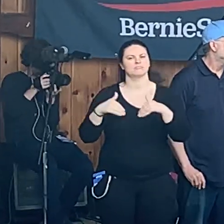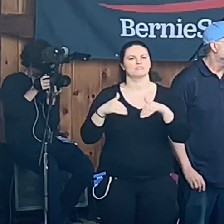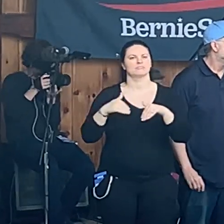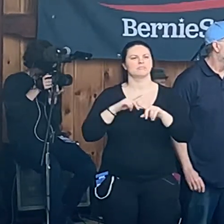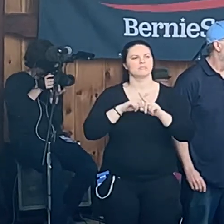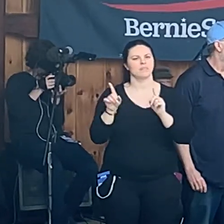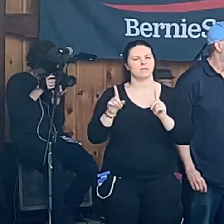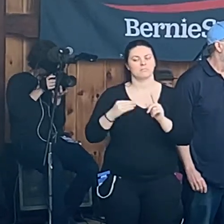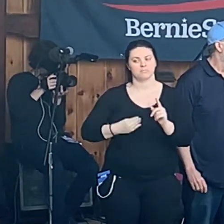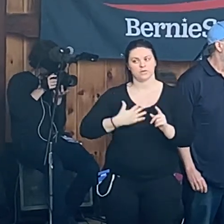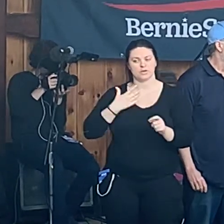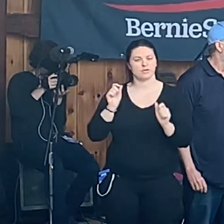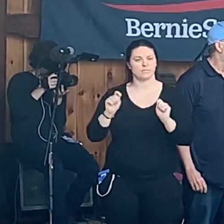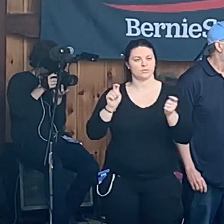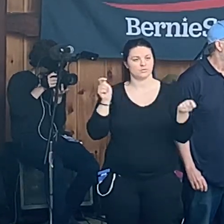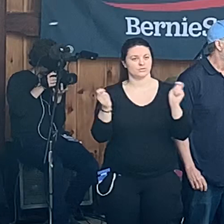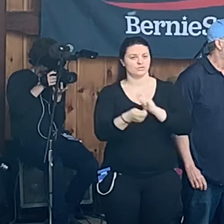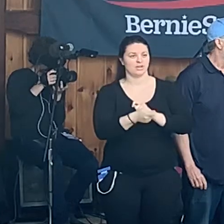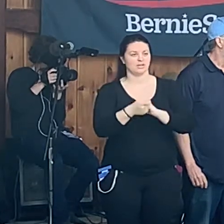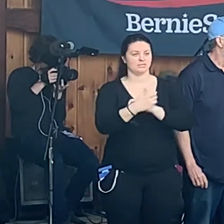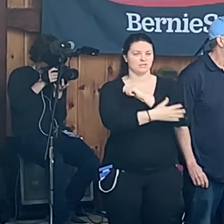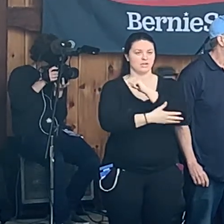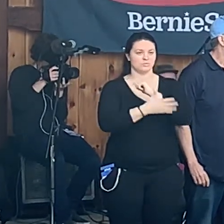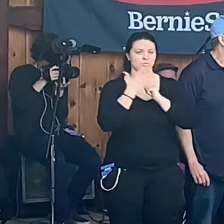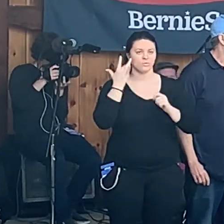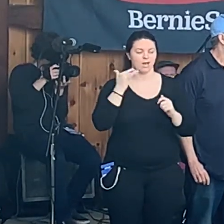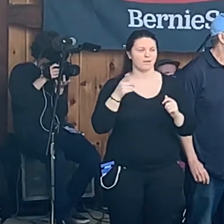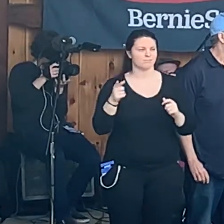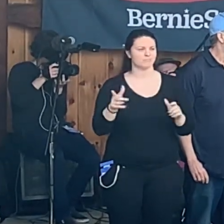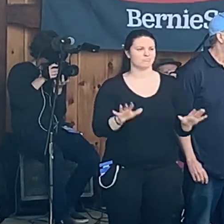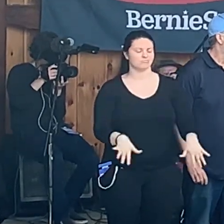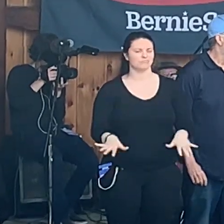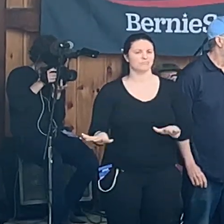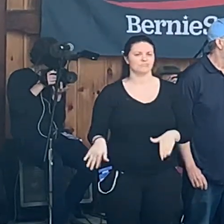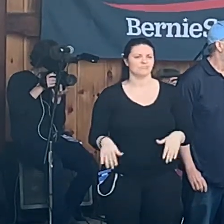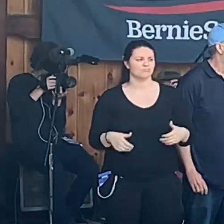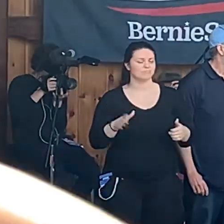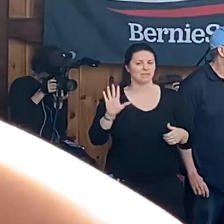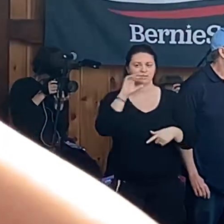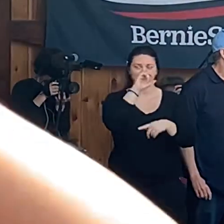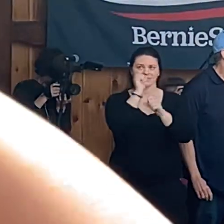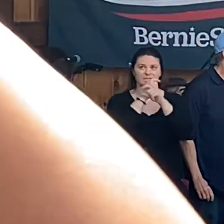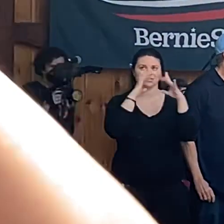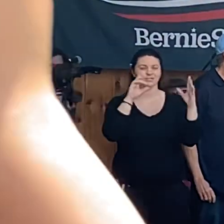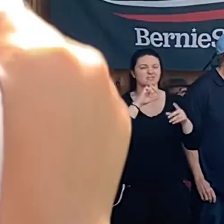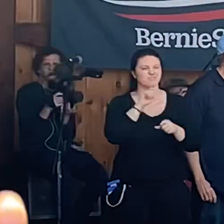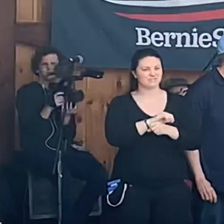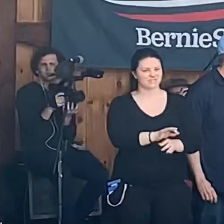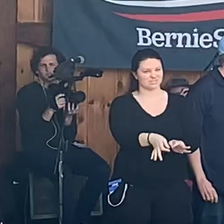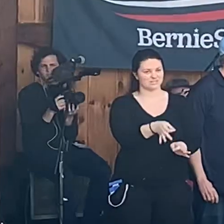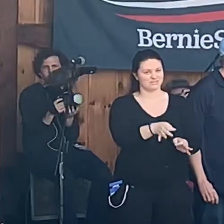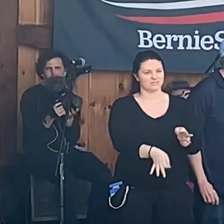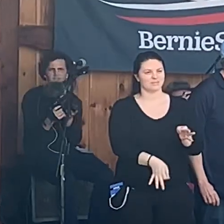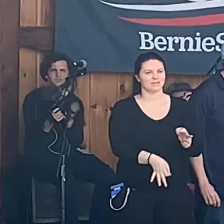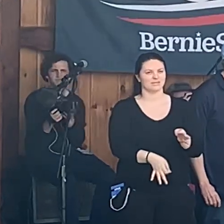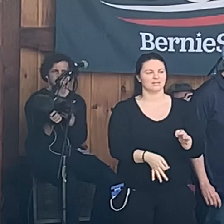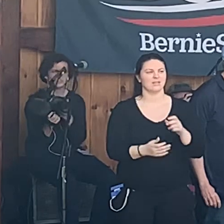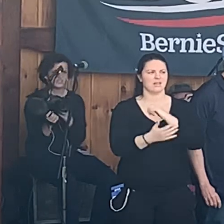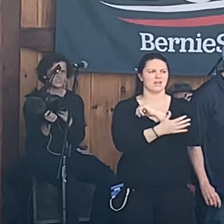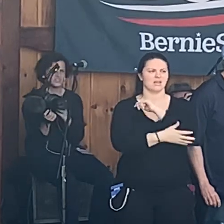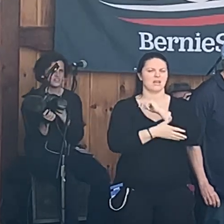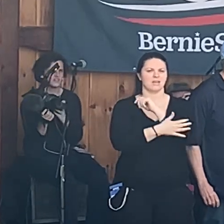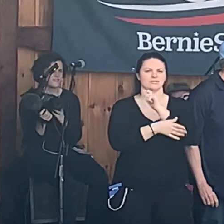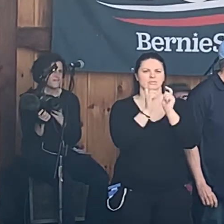country around is that he's down to earth. He has a vision, and it's pretty simple. What would our country